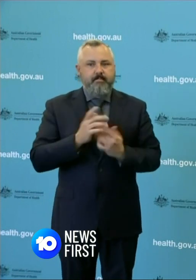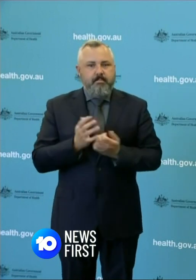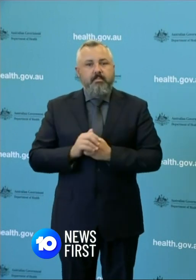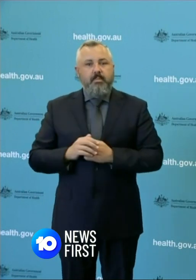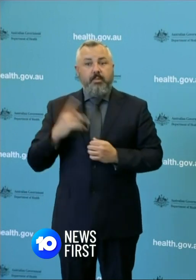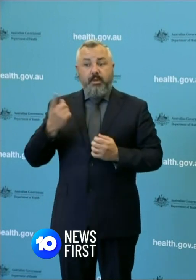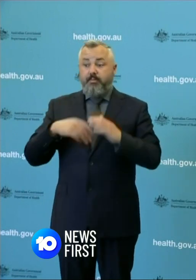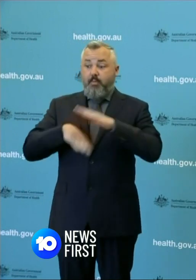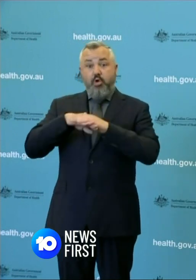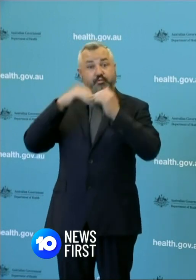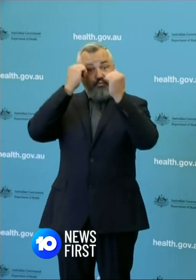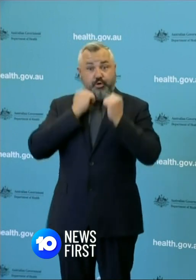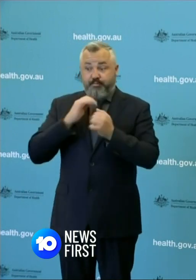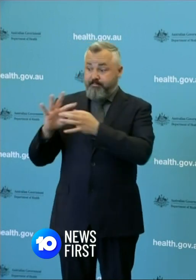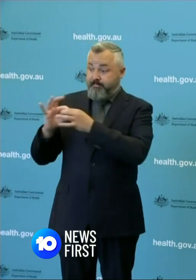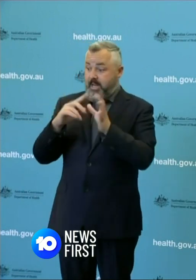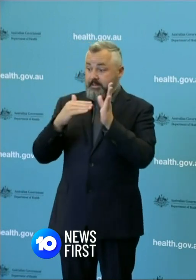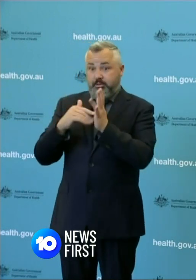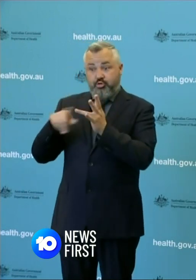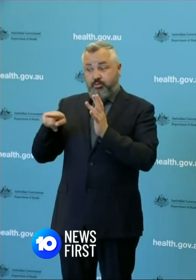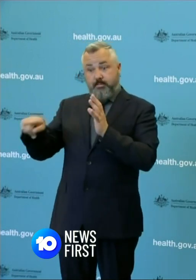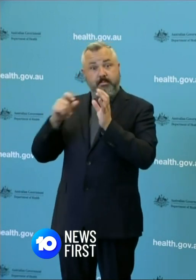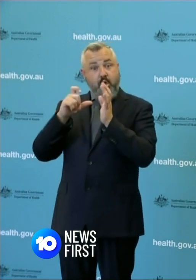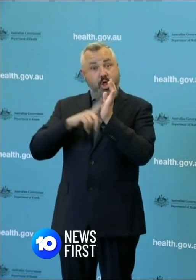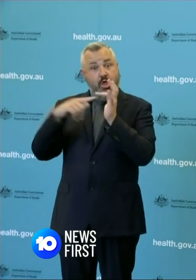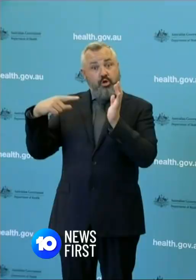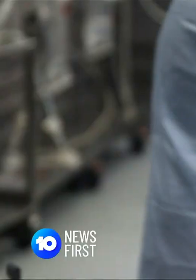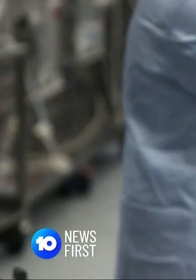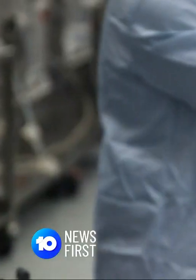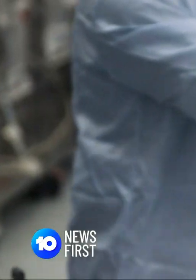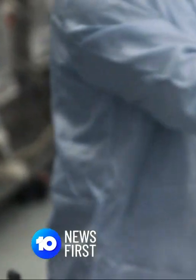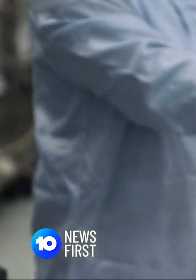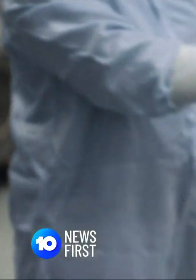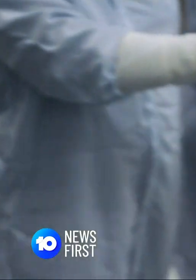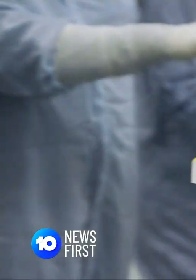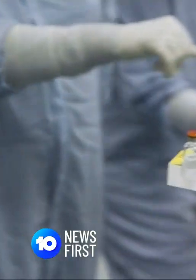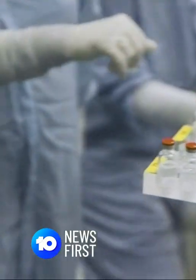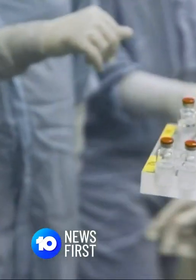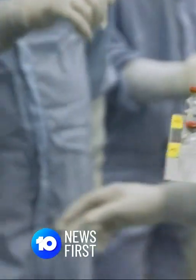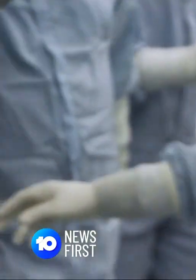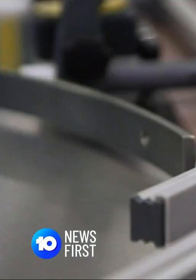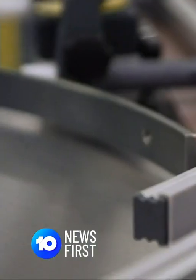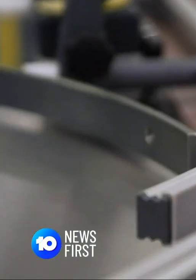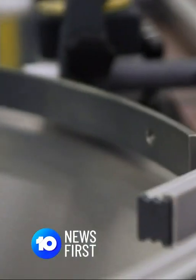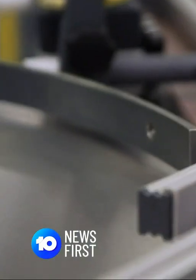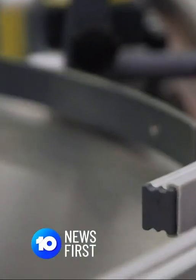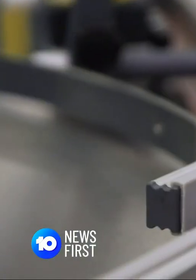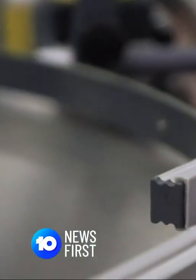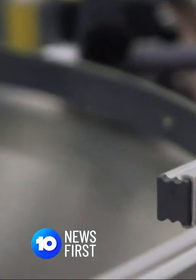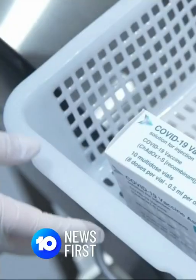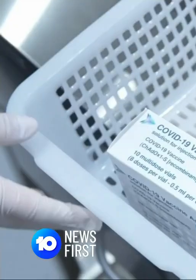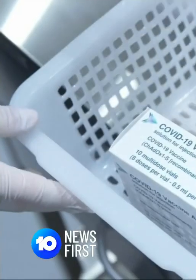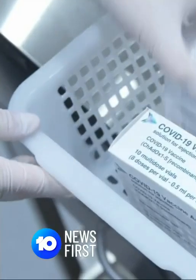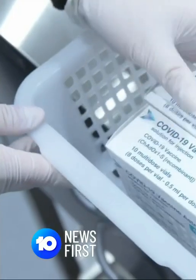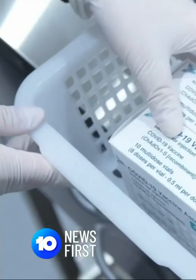features of this case are consistent with what we have seen in international reports of similar cases. And it is